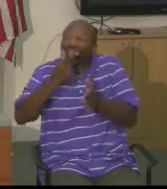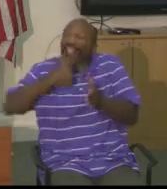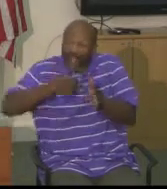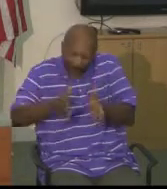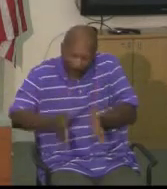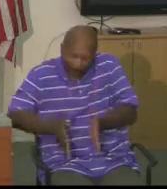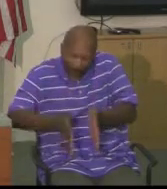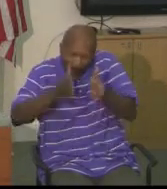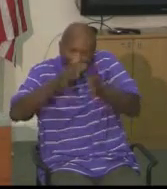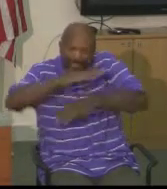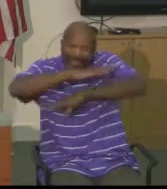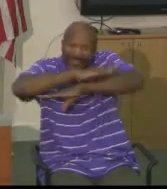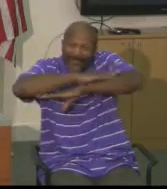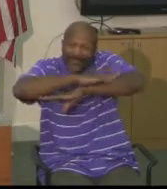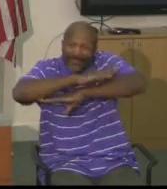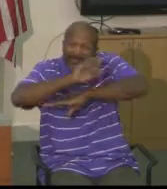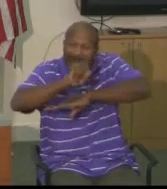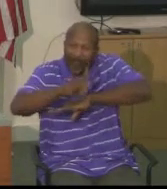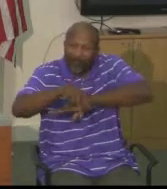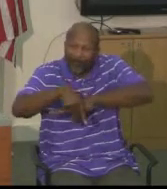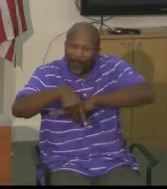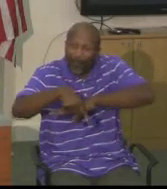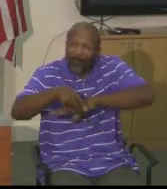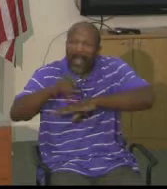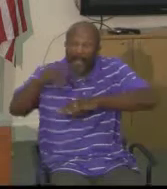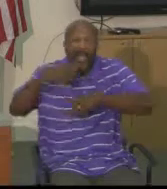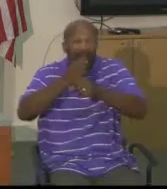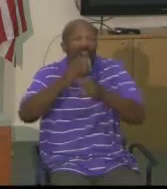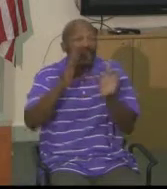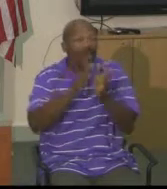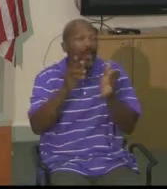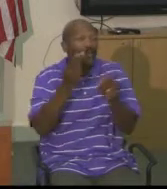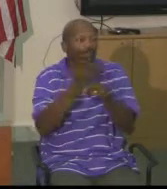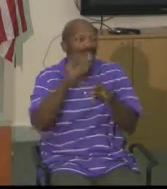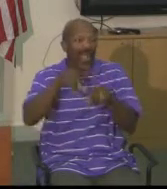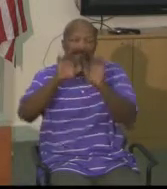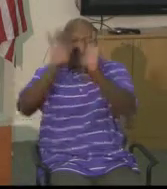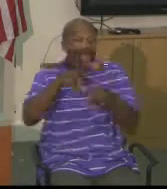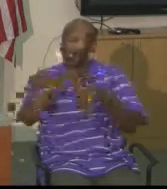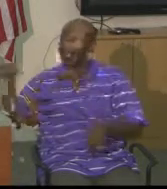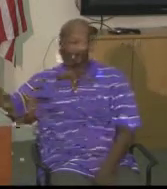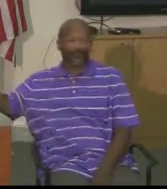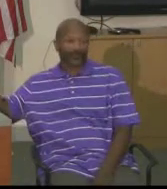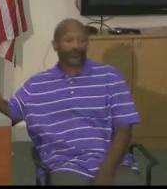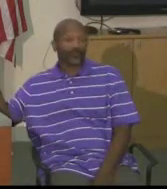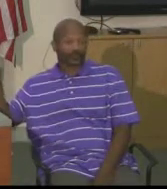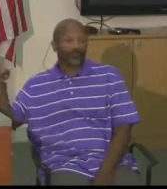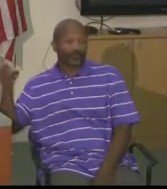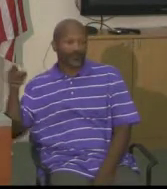thin desktop computer. I can make them smaller by using this form factor.